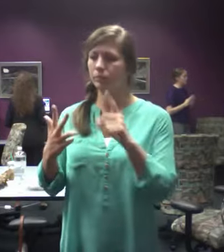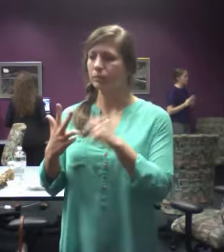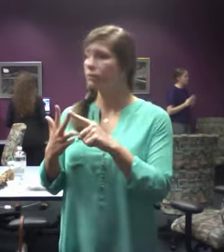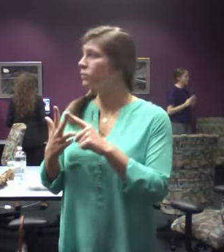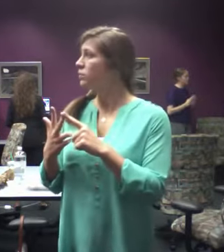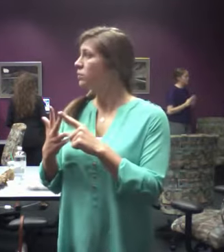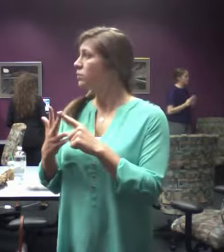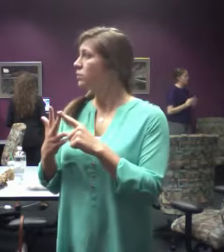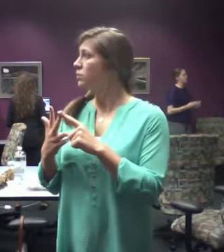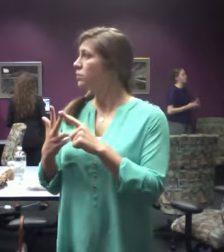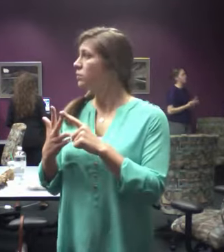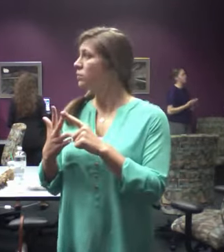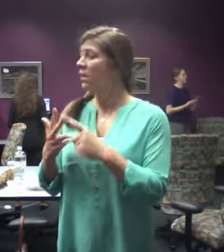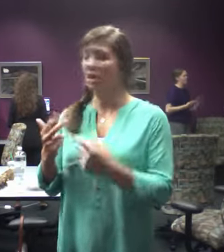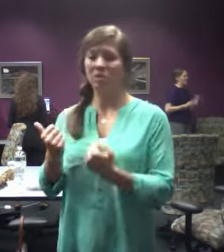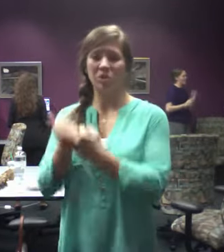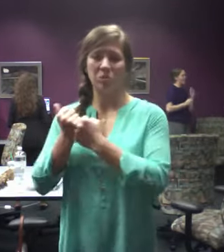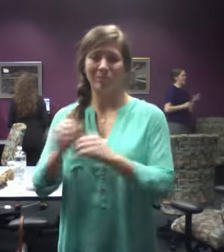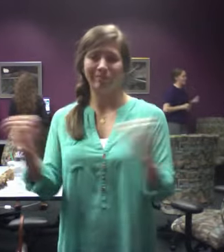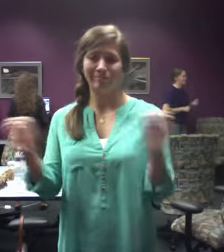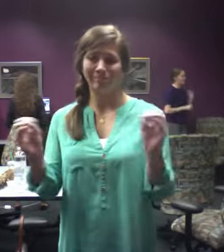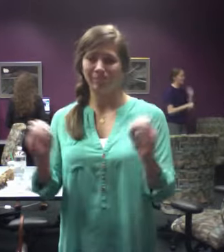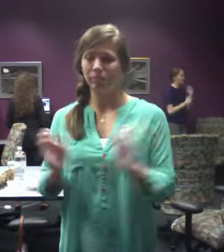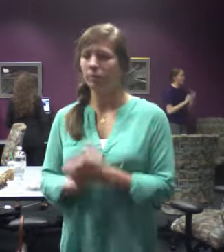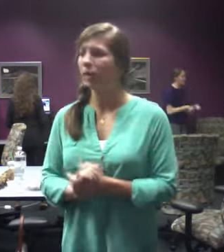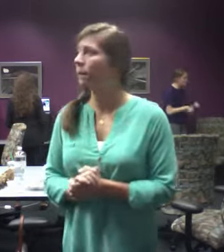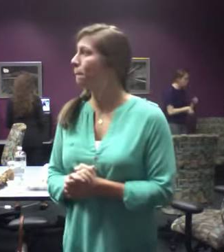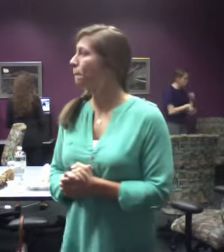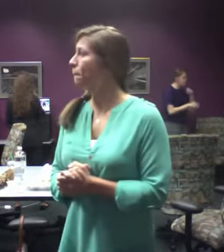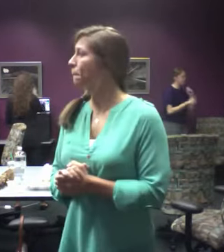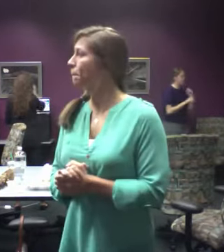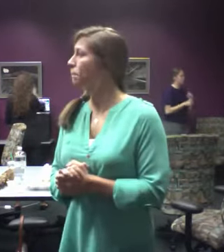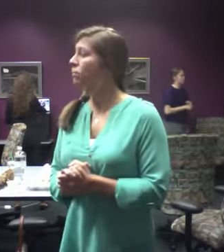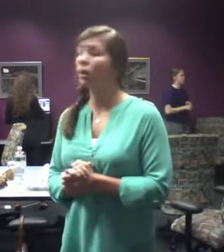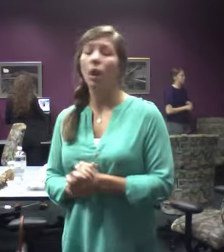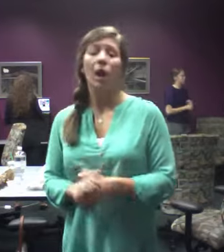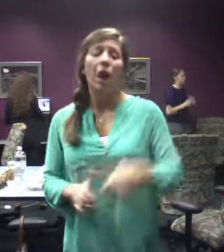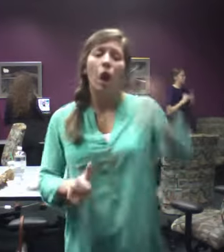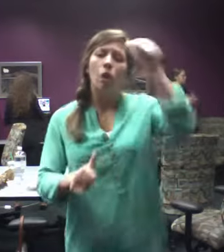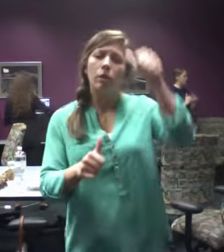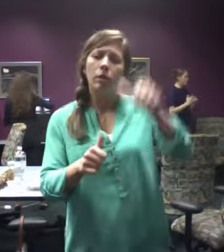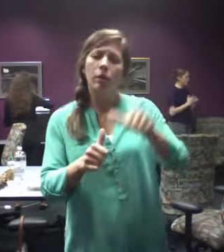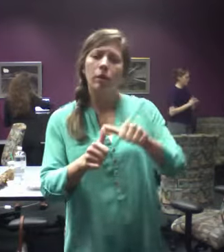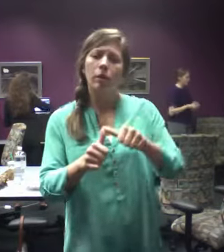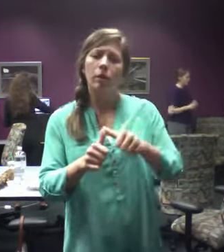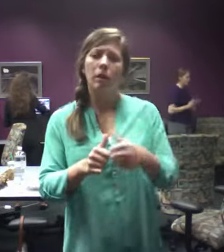Remember, we have 13 separate colonies that are not really joined together yet. So you didn't get a